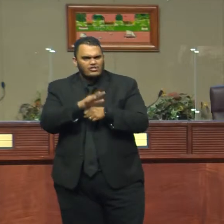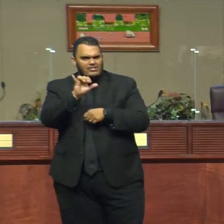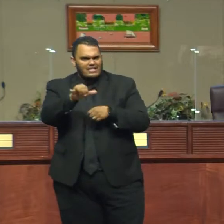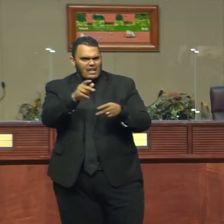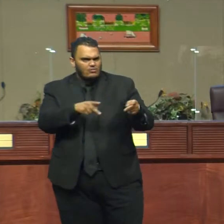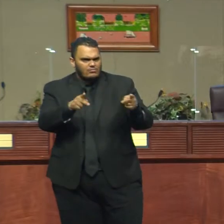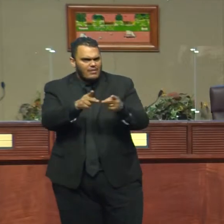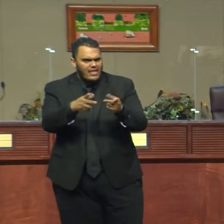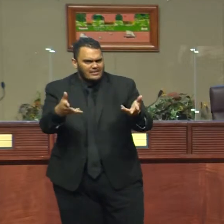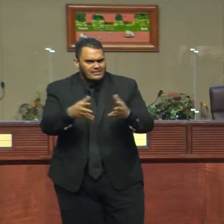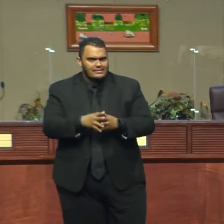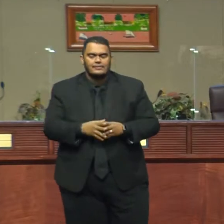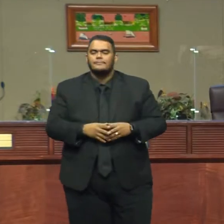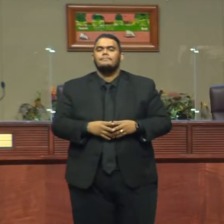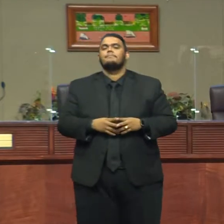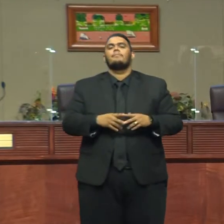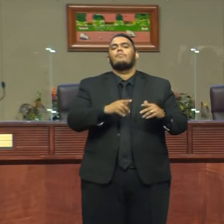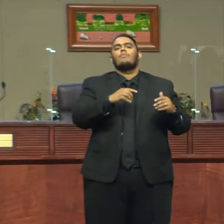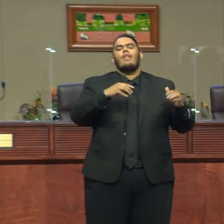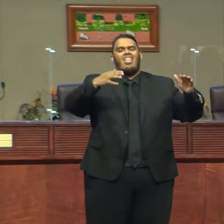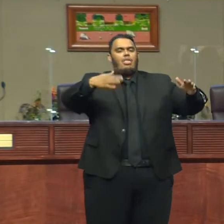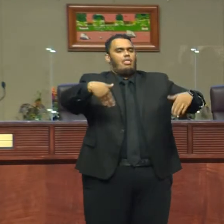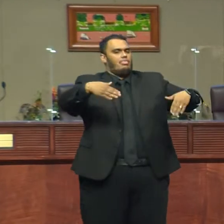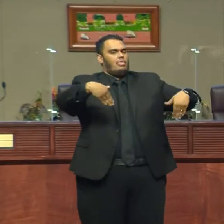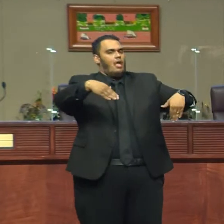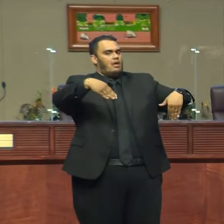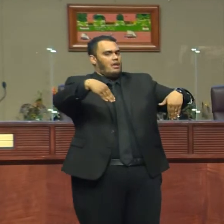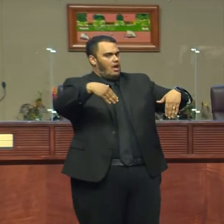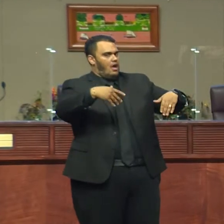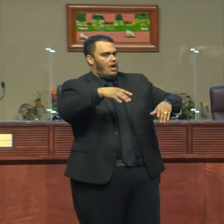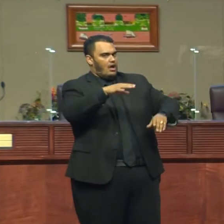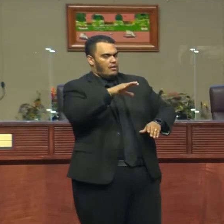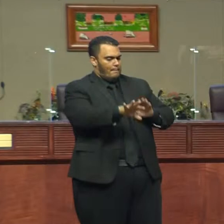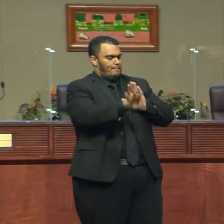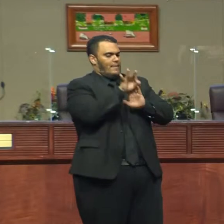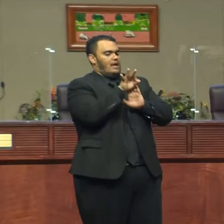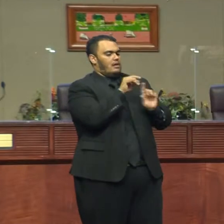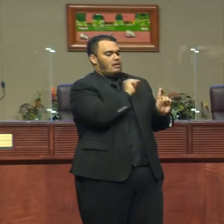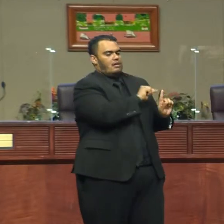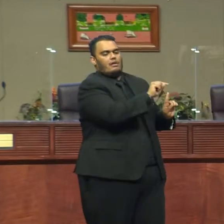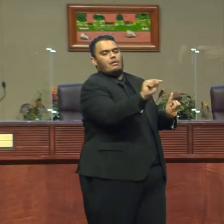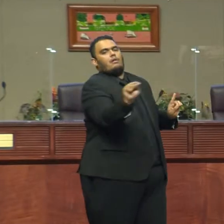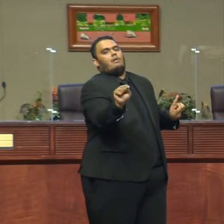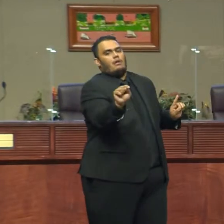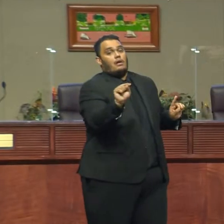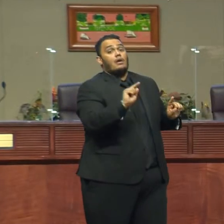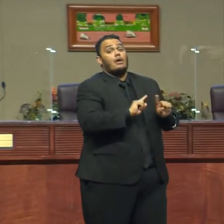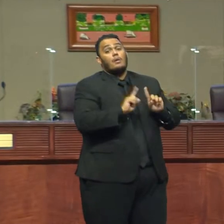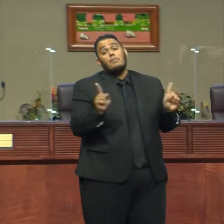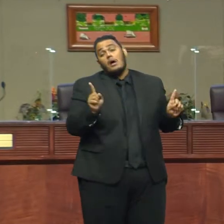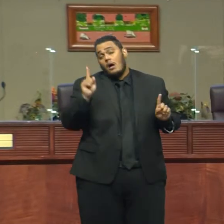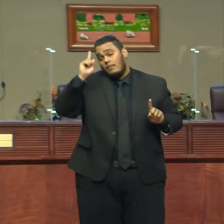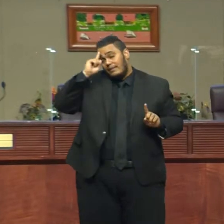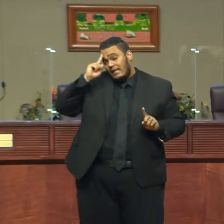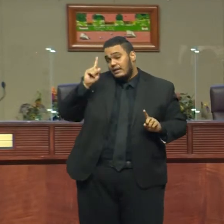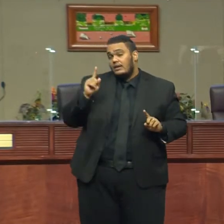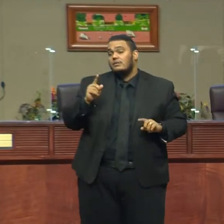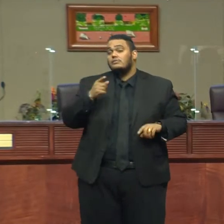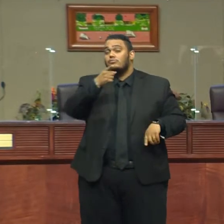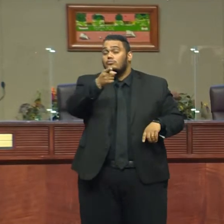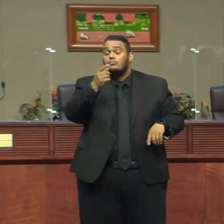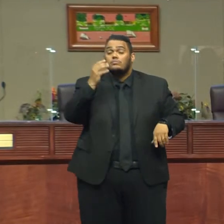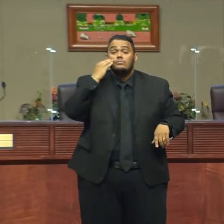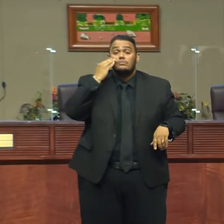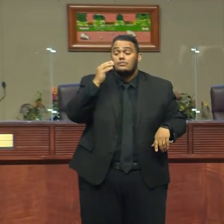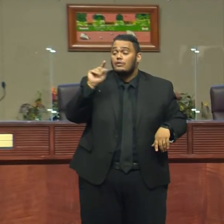They have not all been identified, but they very well could be the True Health Centers. They could be the